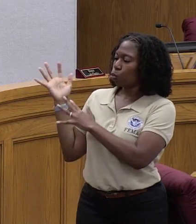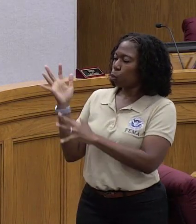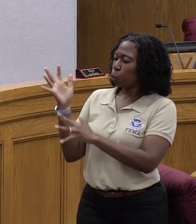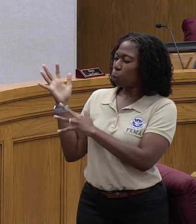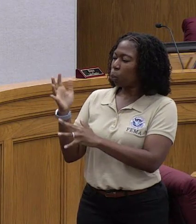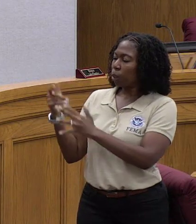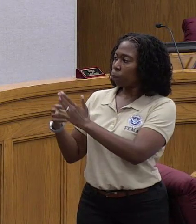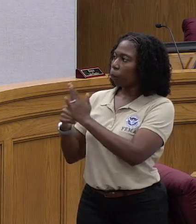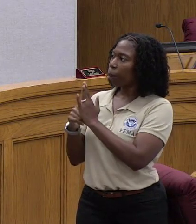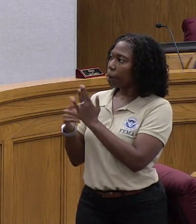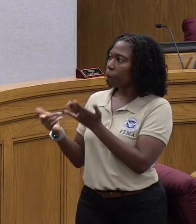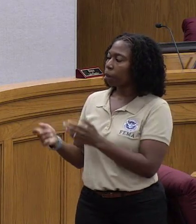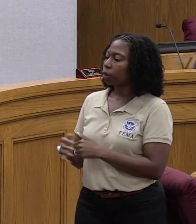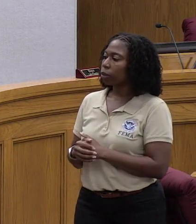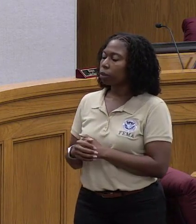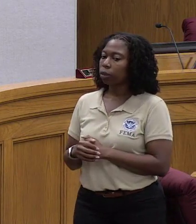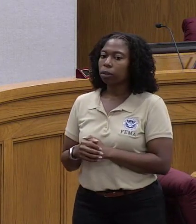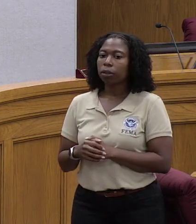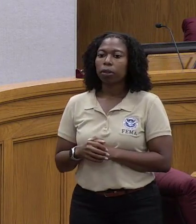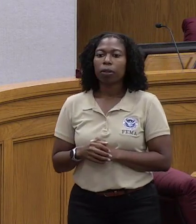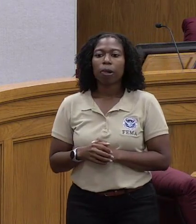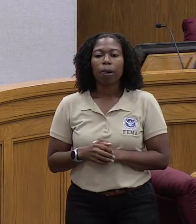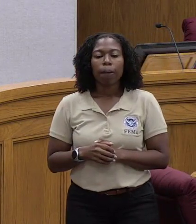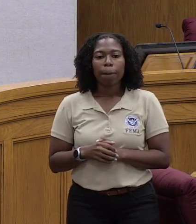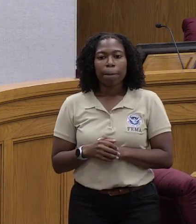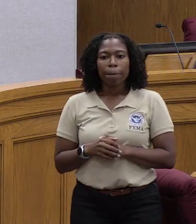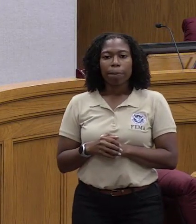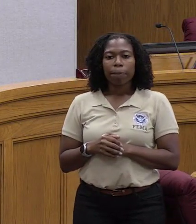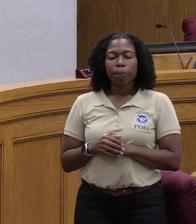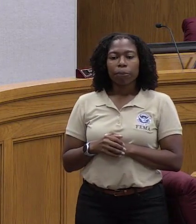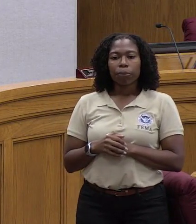Right. So I think, again,